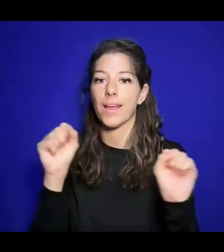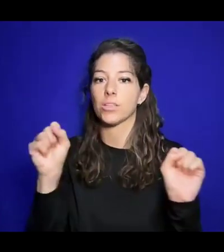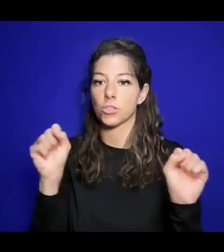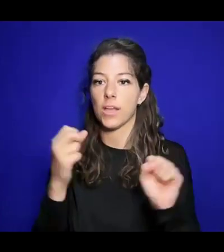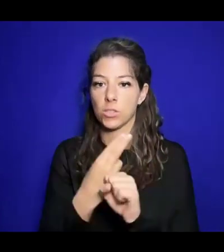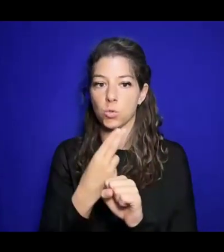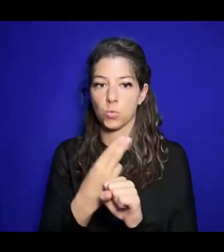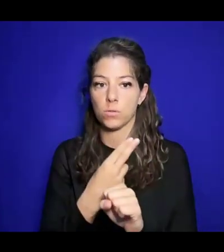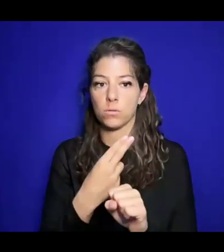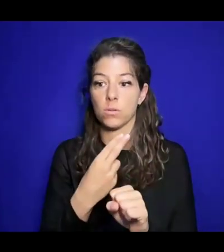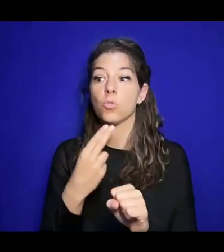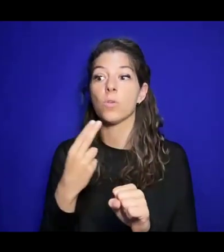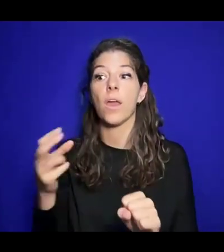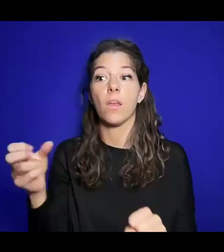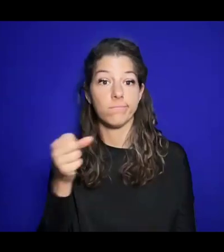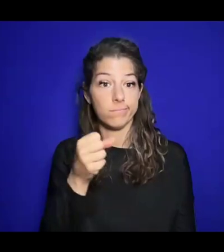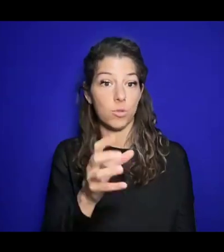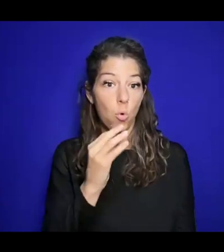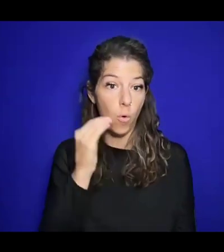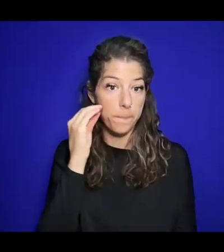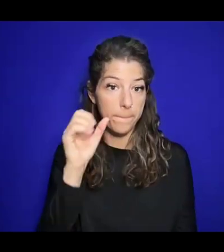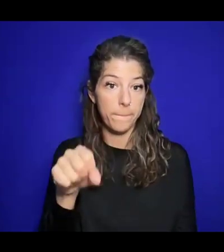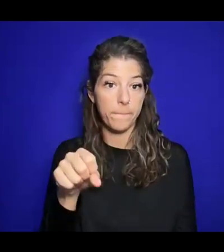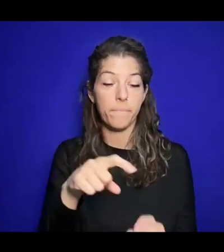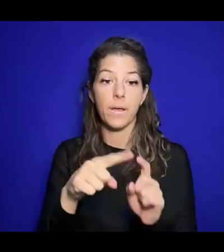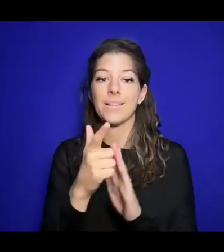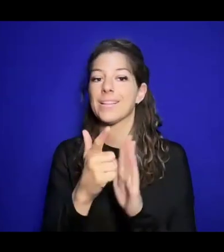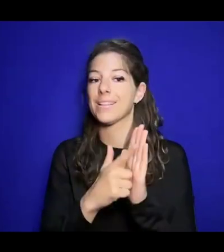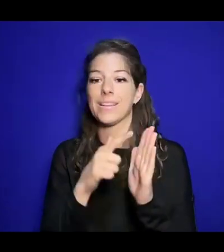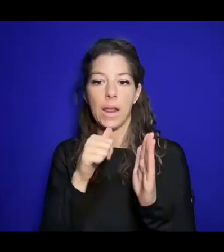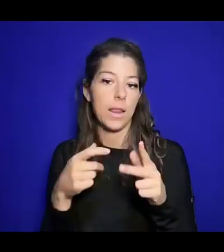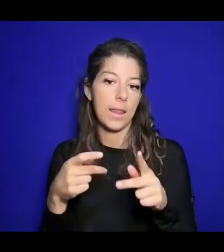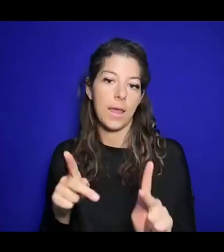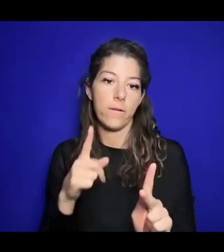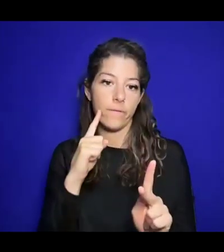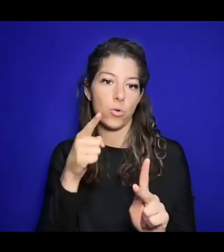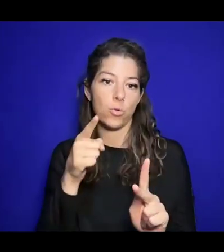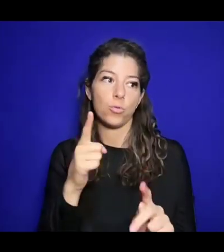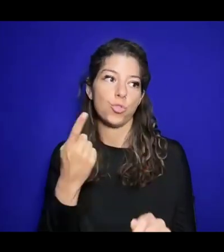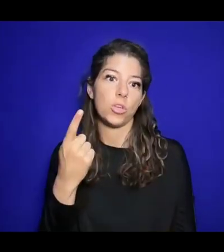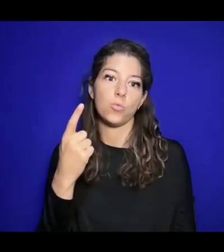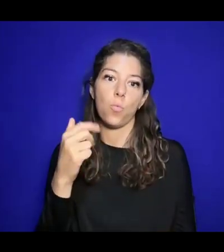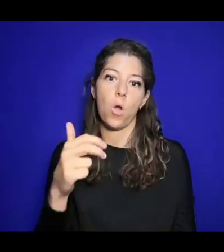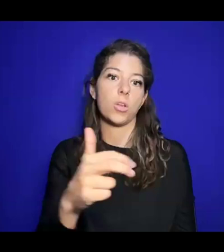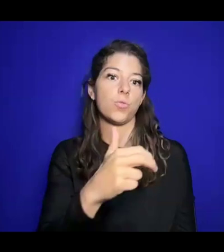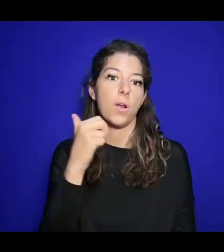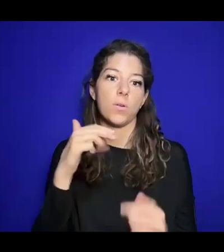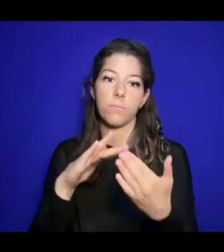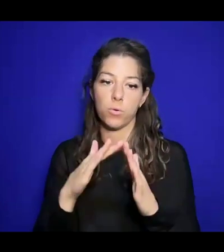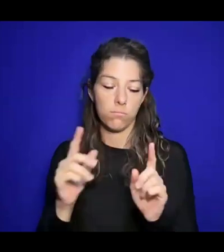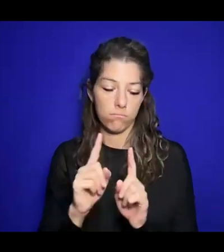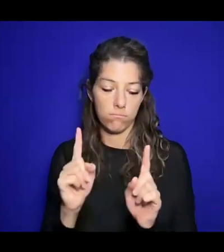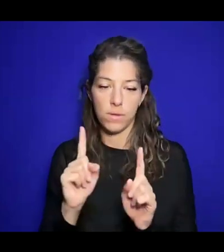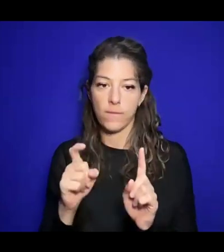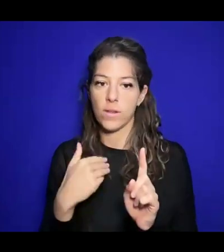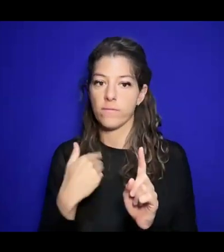use. You can get one in your home, but it is legally not authorized for you to just go like walking around in the community. You have to have